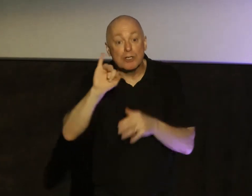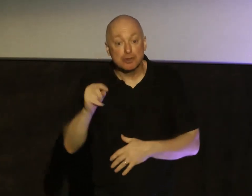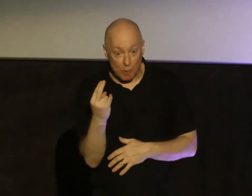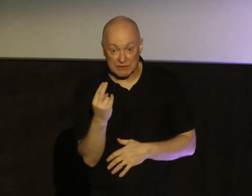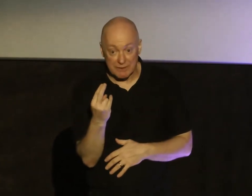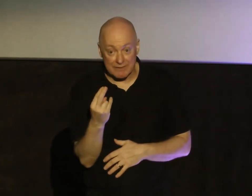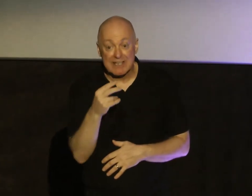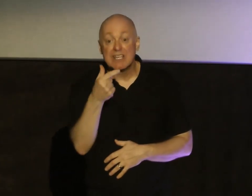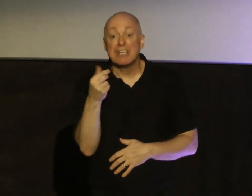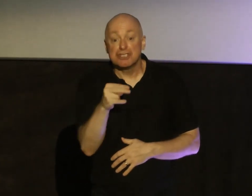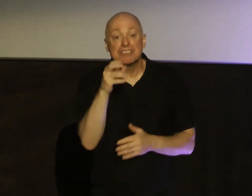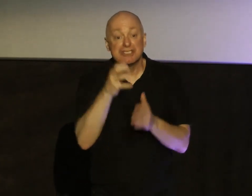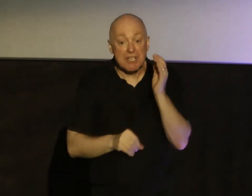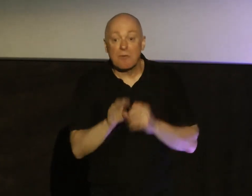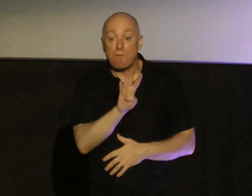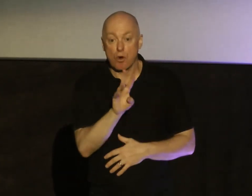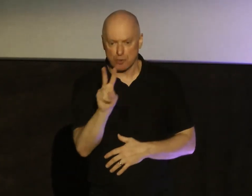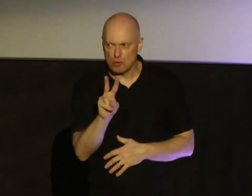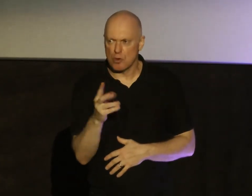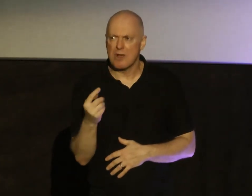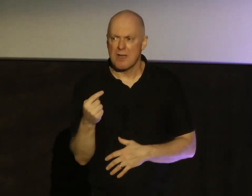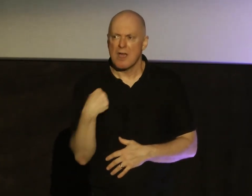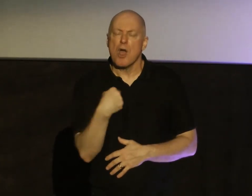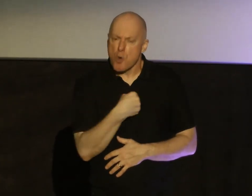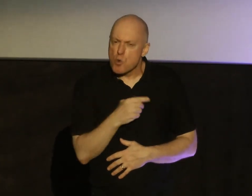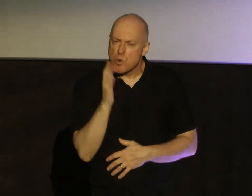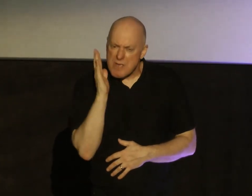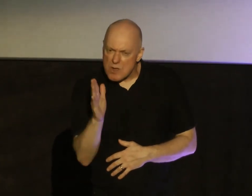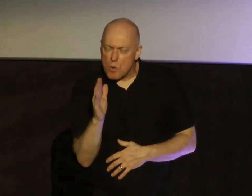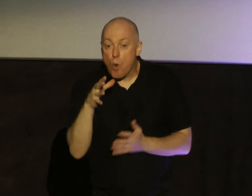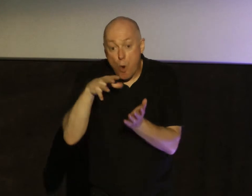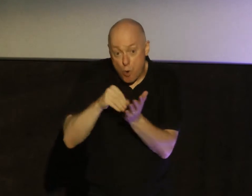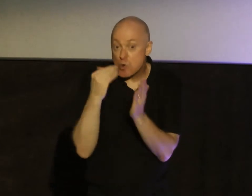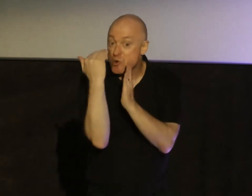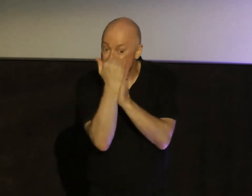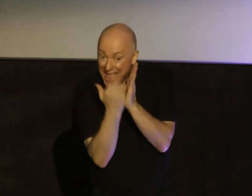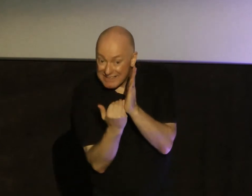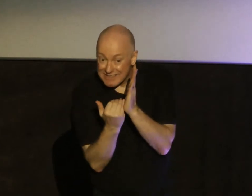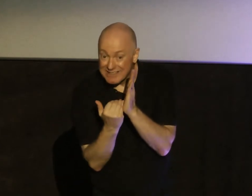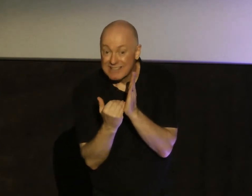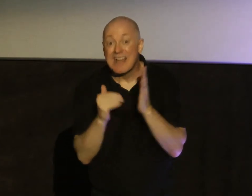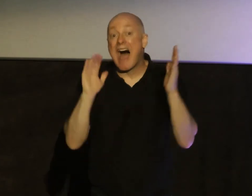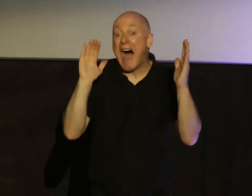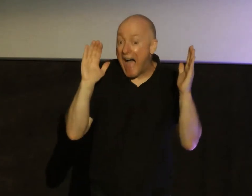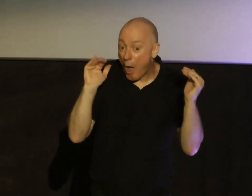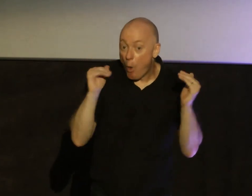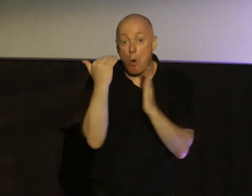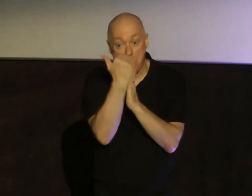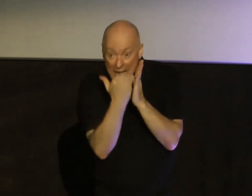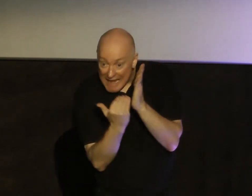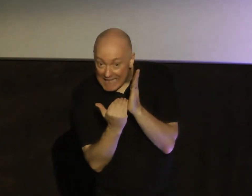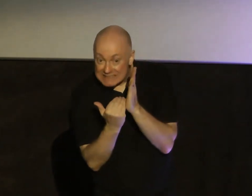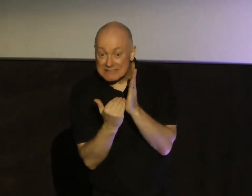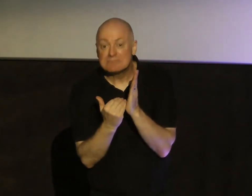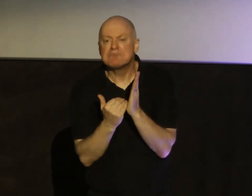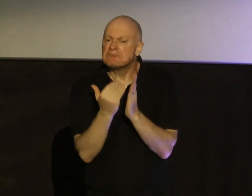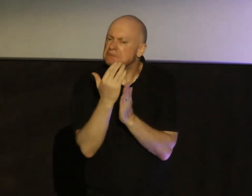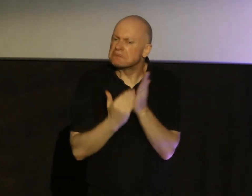in Genesis 42, where we're going to gain some lessons. I hope some helpful lessons, some practical lessons,